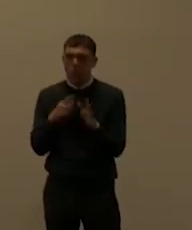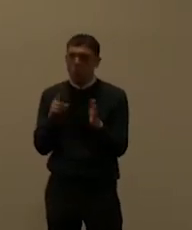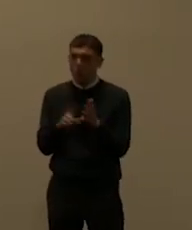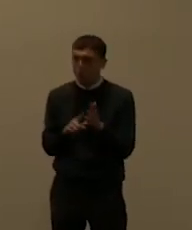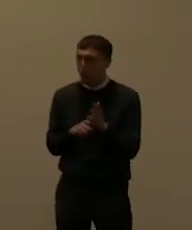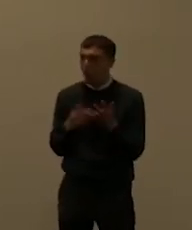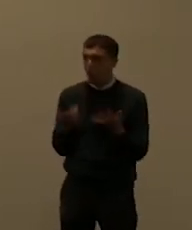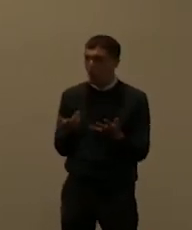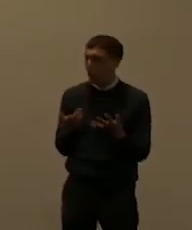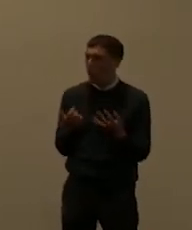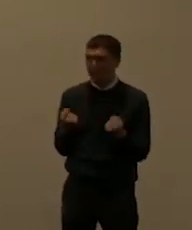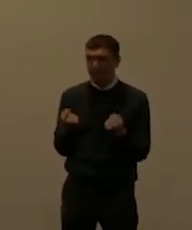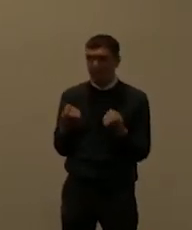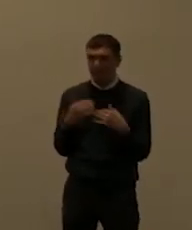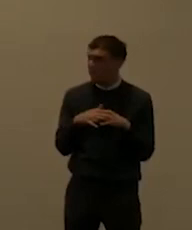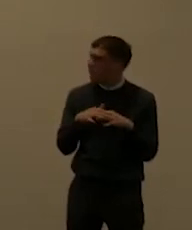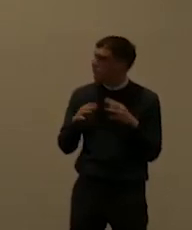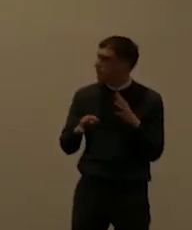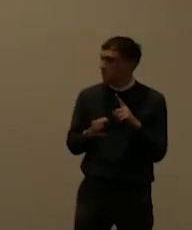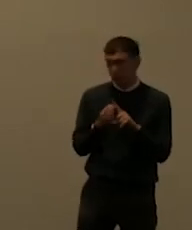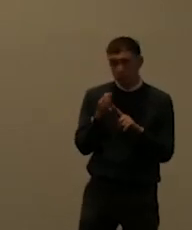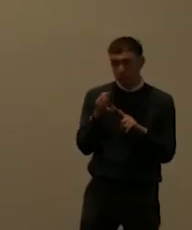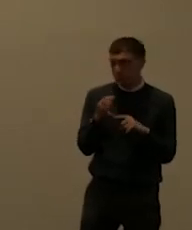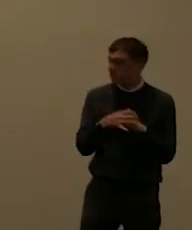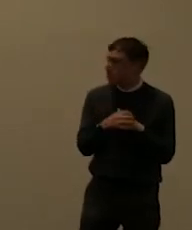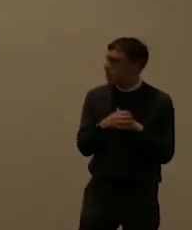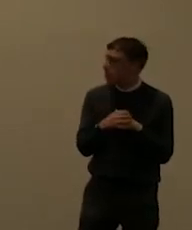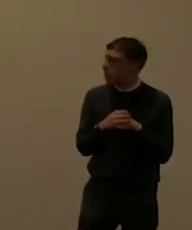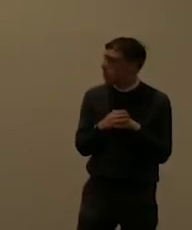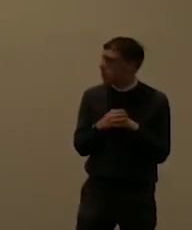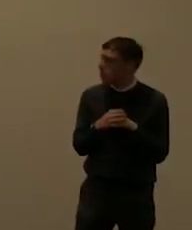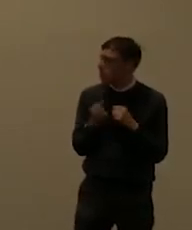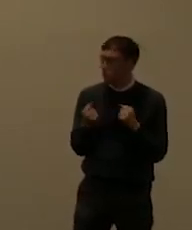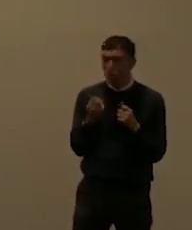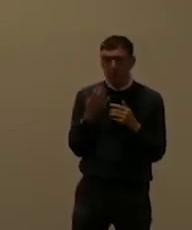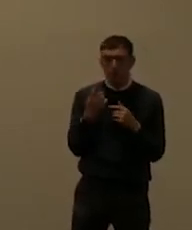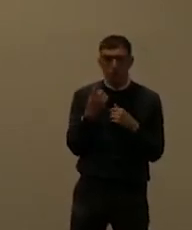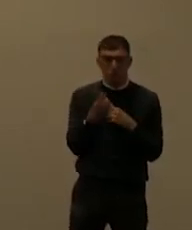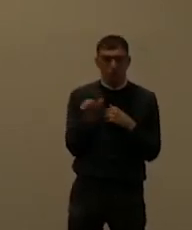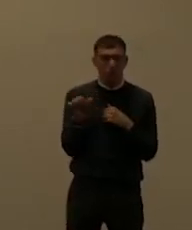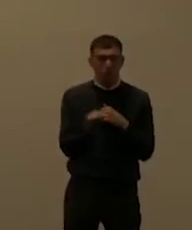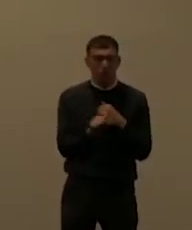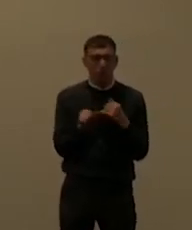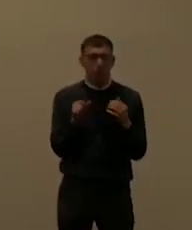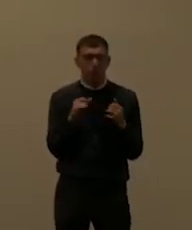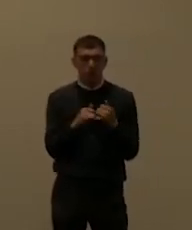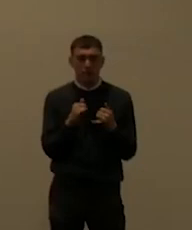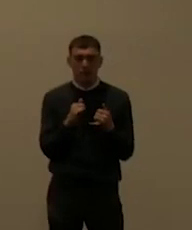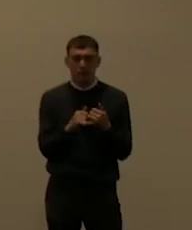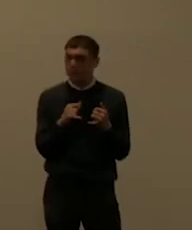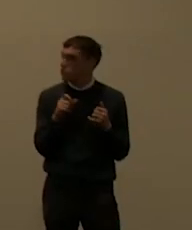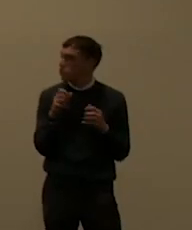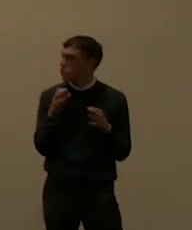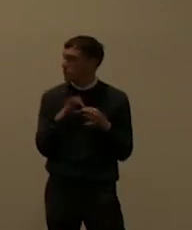are increased in this case for site-to-site and point-to-site VPN. So we have up to 1,000 connections for site-to-site VPN, and we